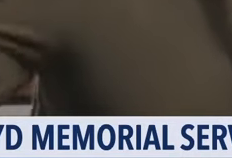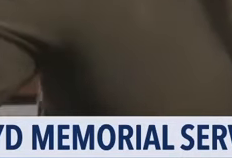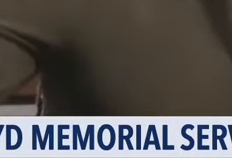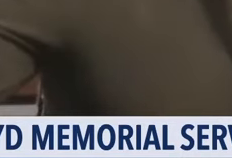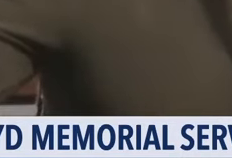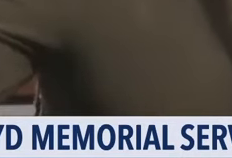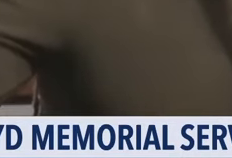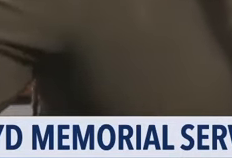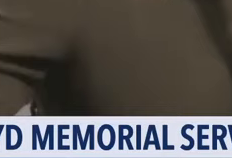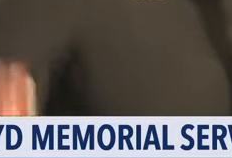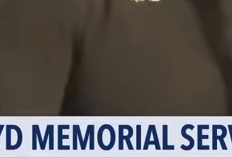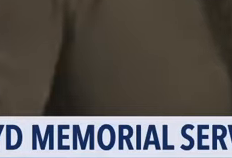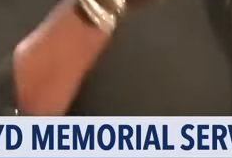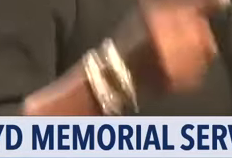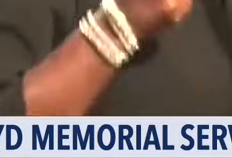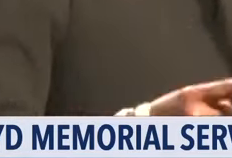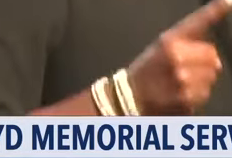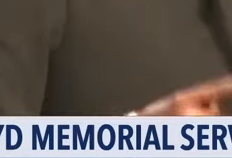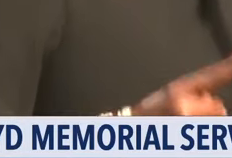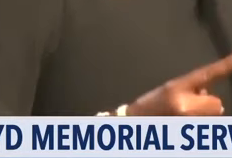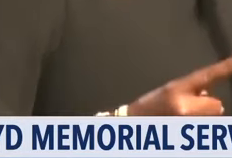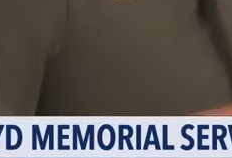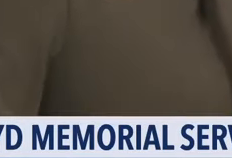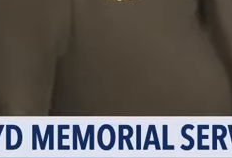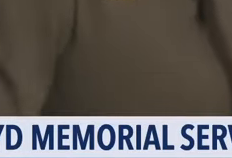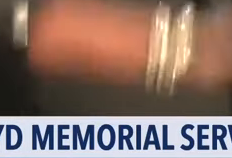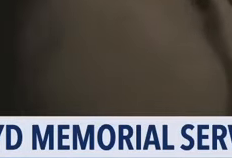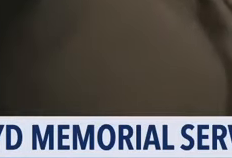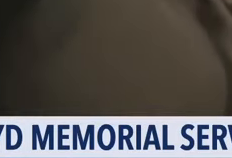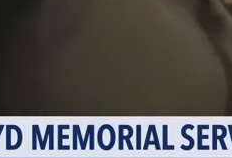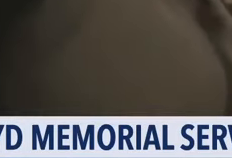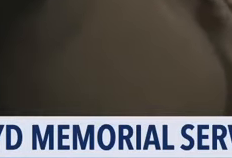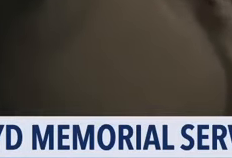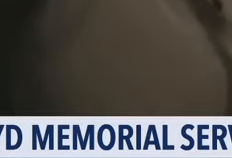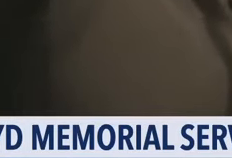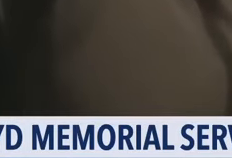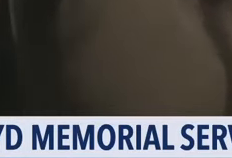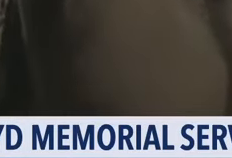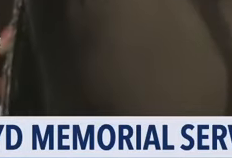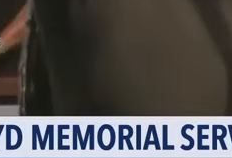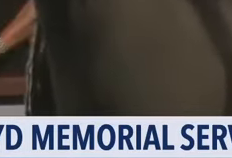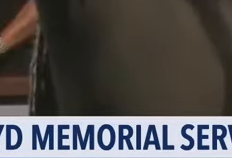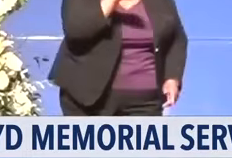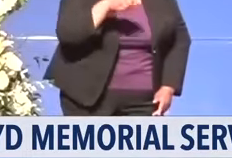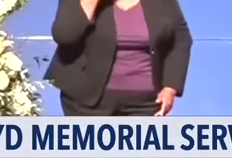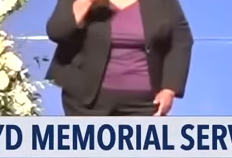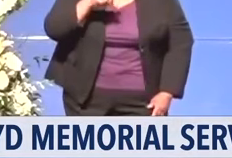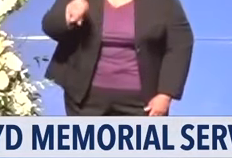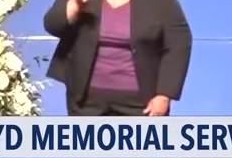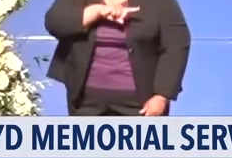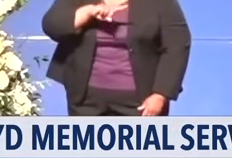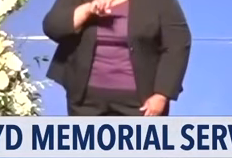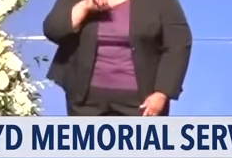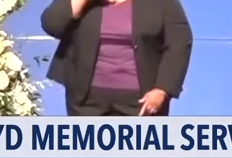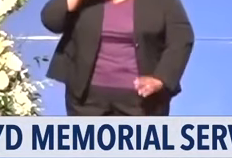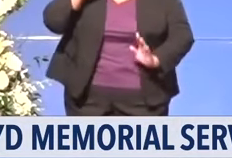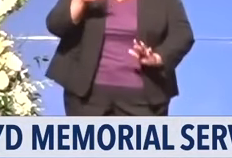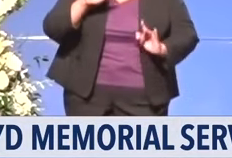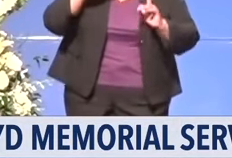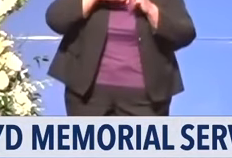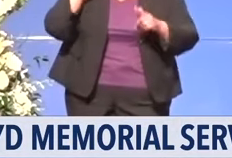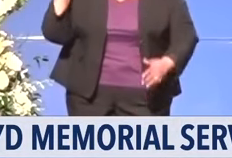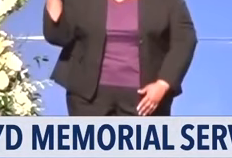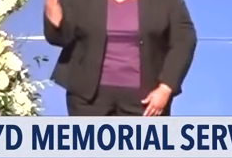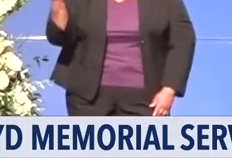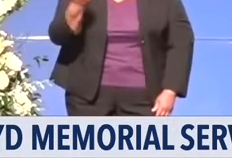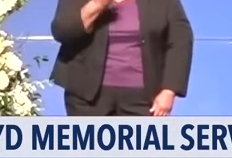satisfy you by your goodness. Has he been good to anybody? And your mercy towards